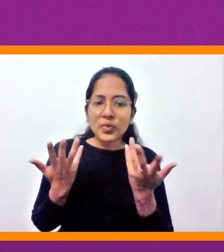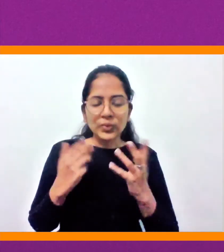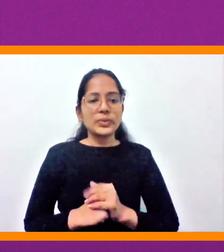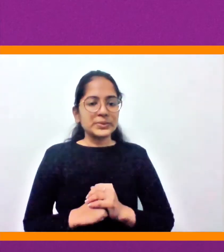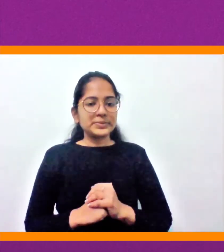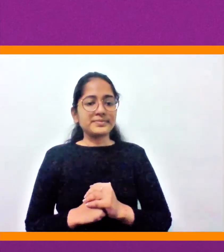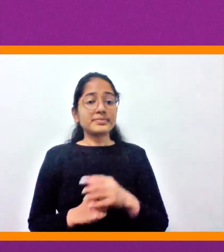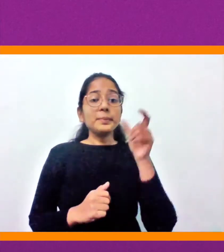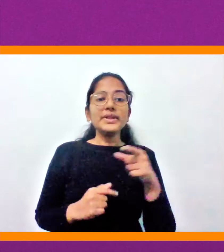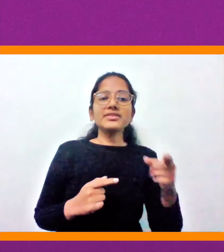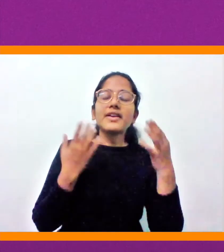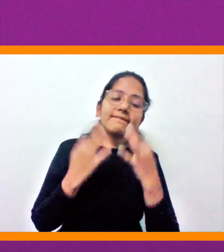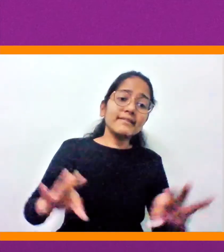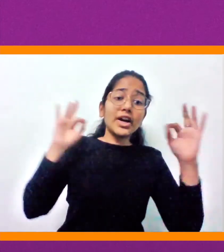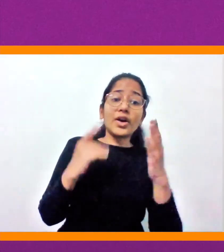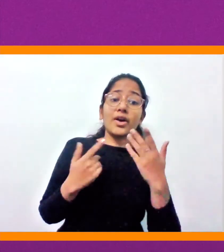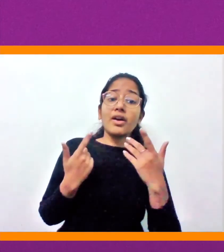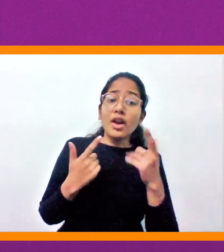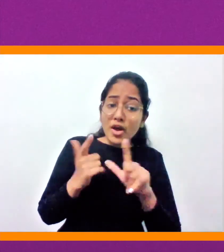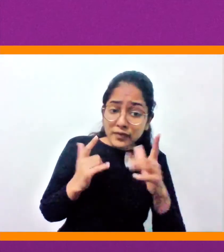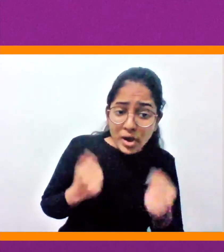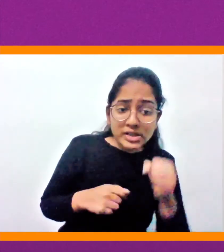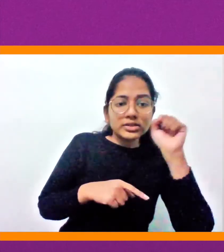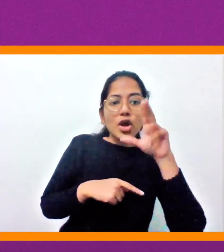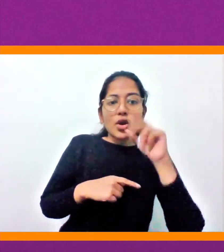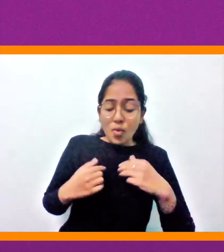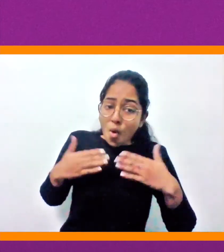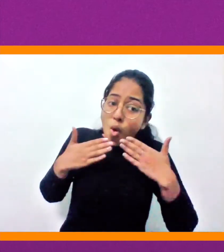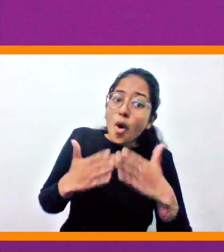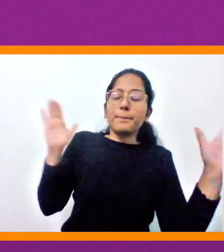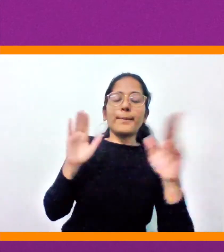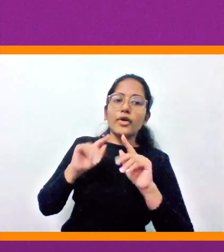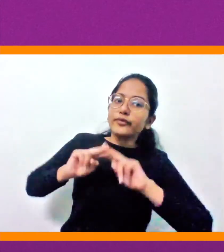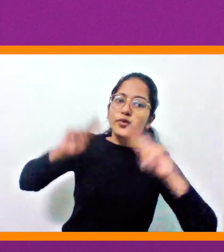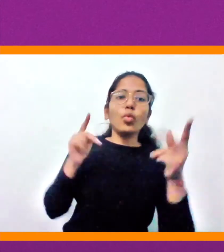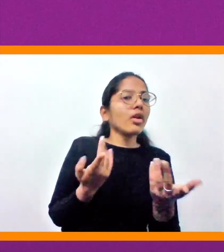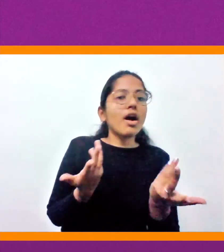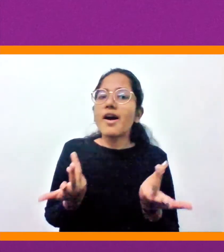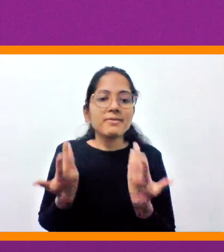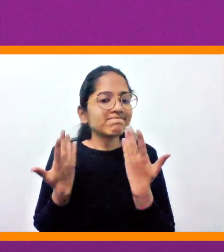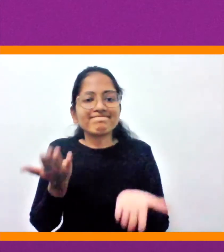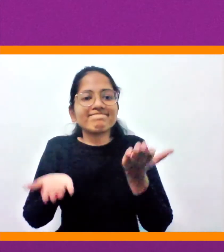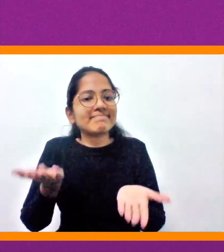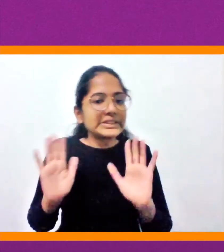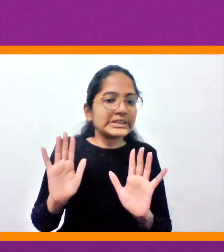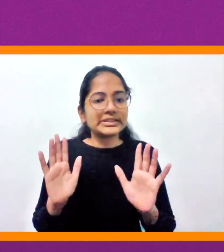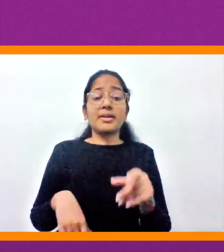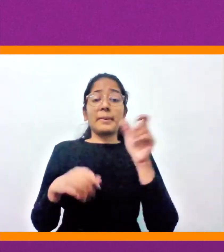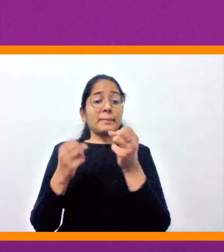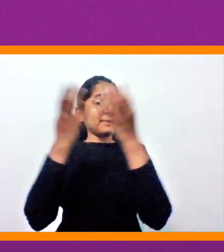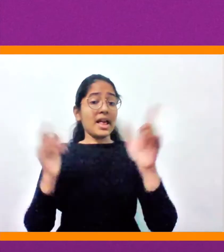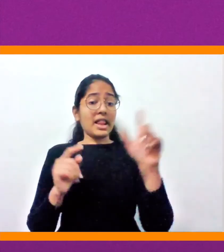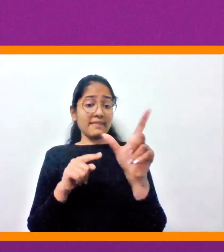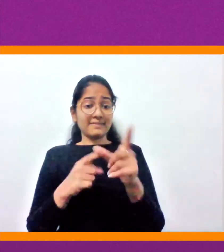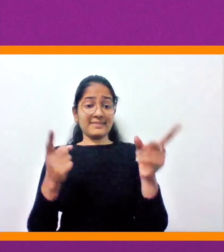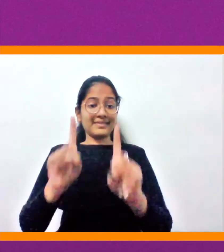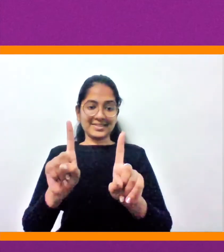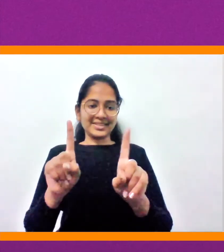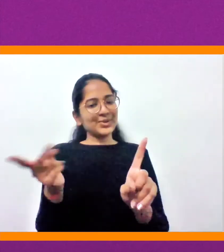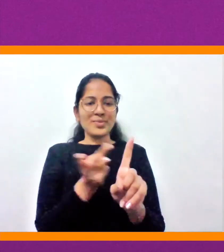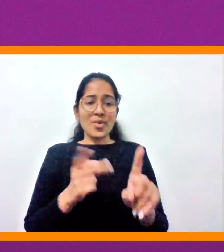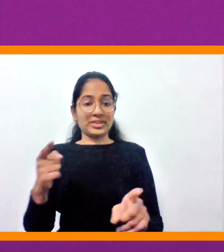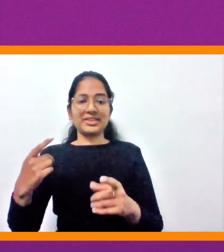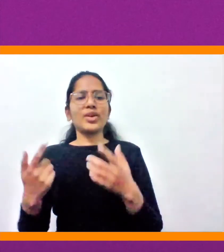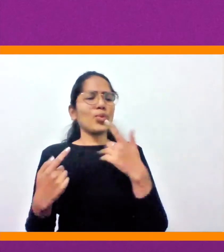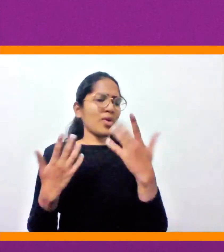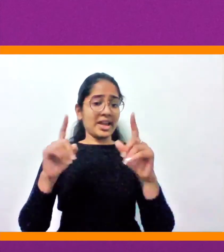explicit, informed, ongoing, and enthusiastic consent of another when participating in sex, because we have not been taught practical skills